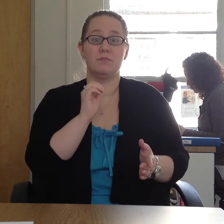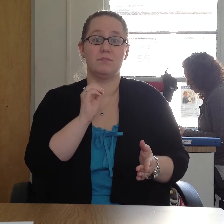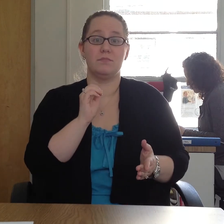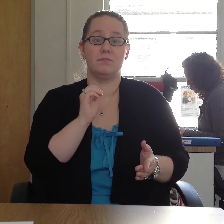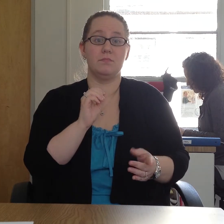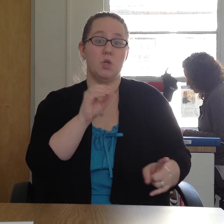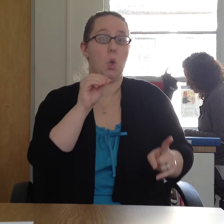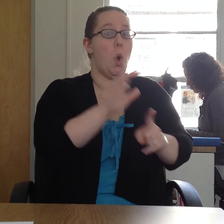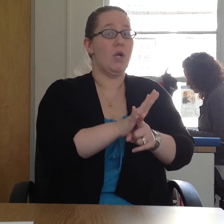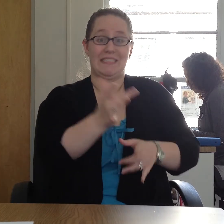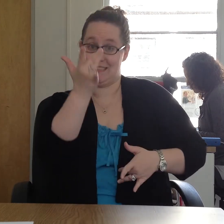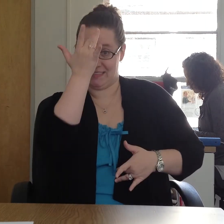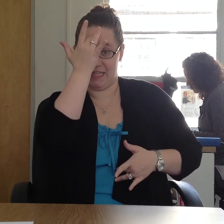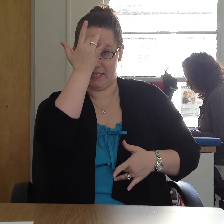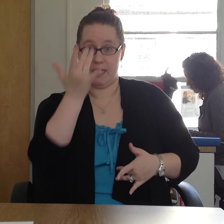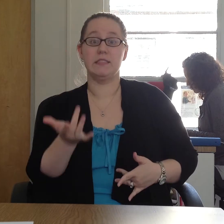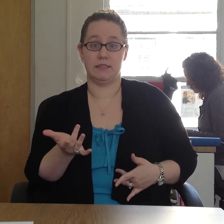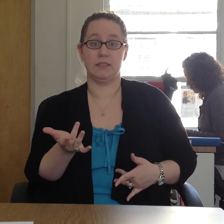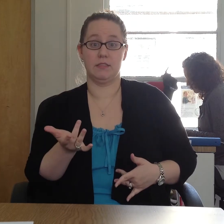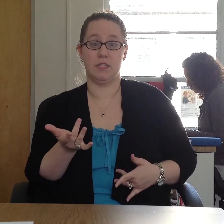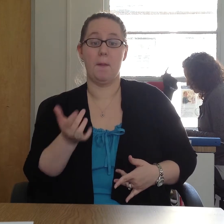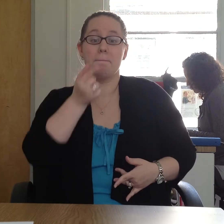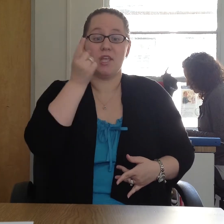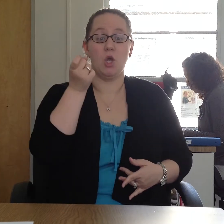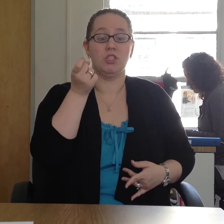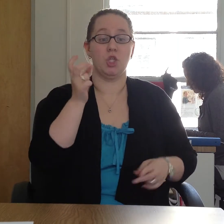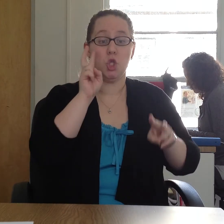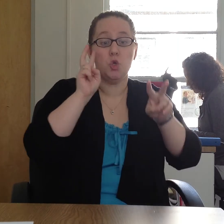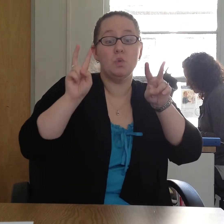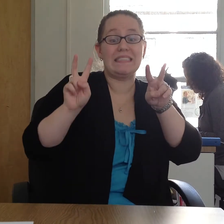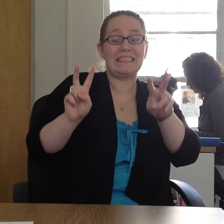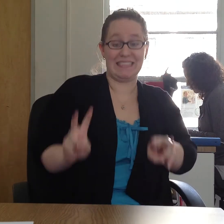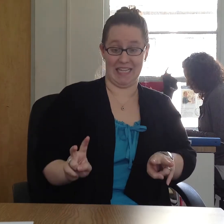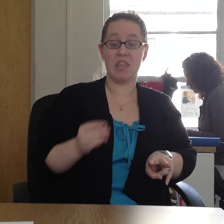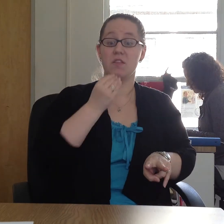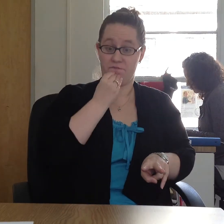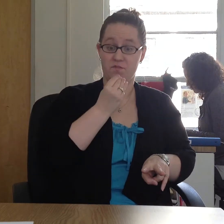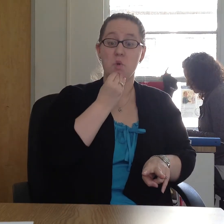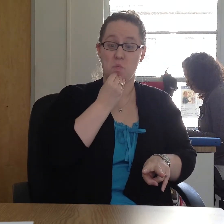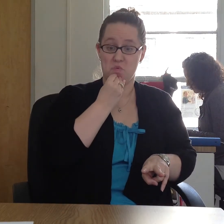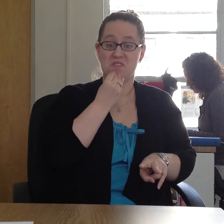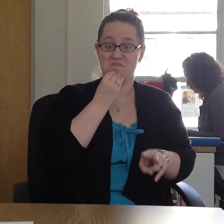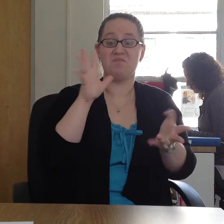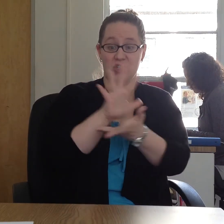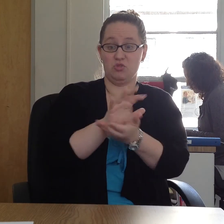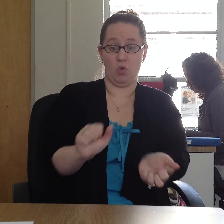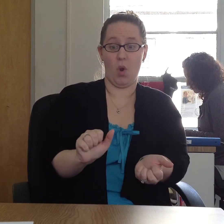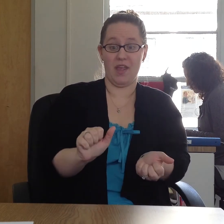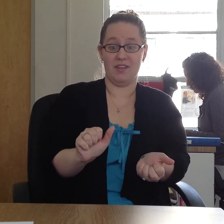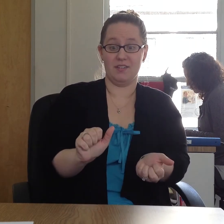Because of obvious changes in smell and color, spoiled food rarely ends up being